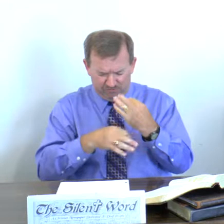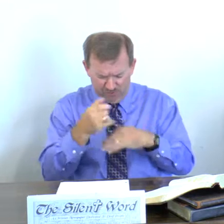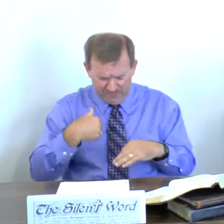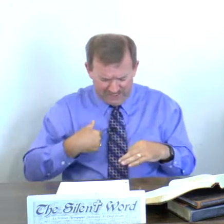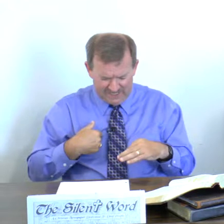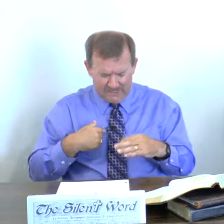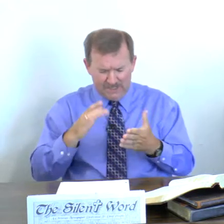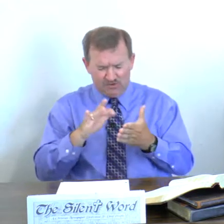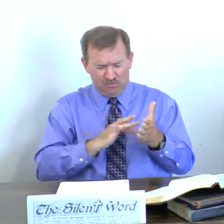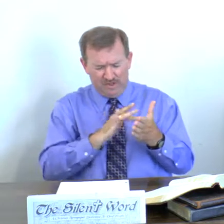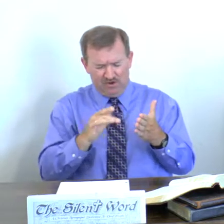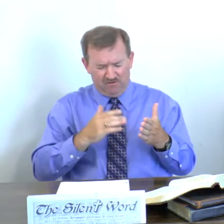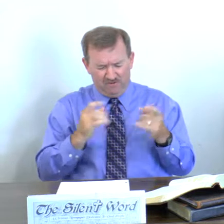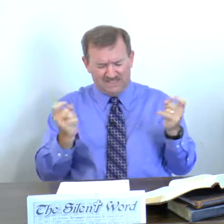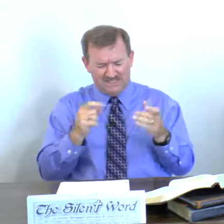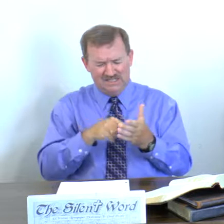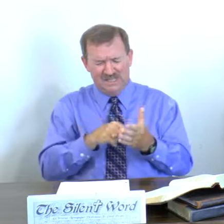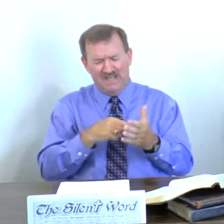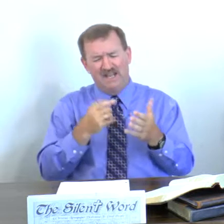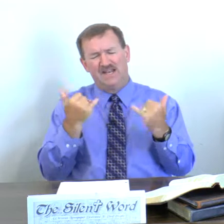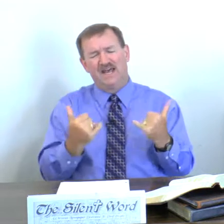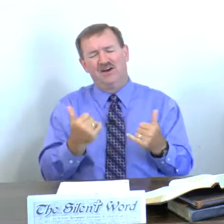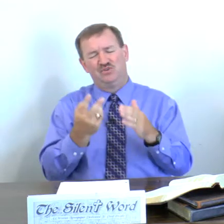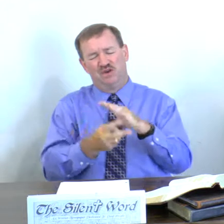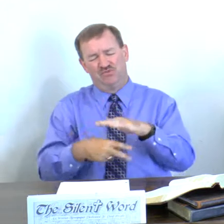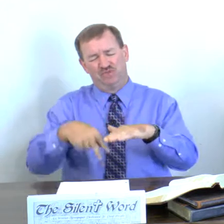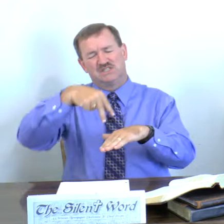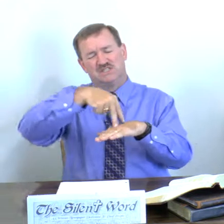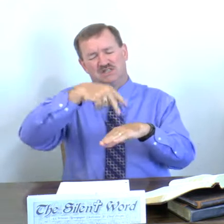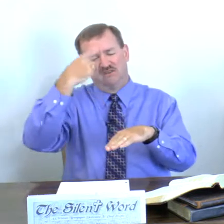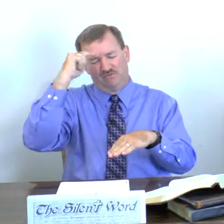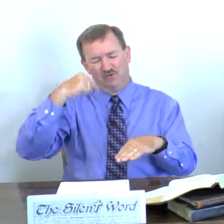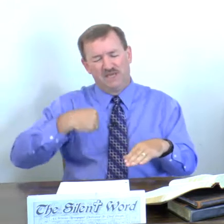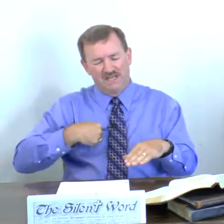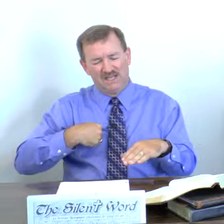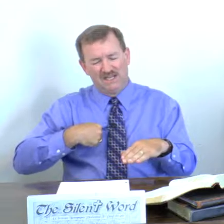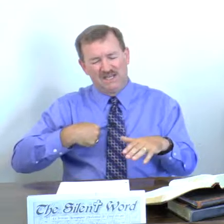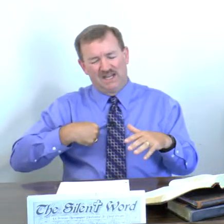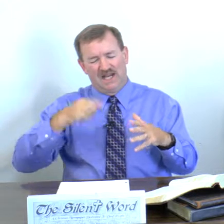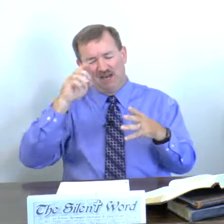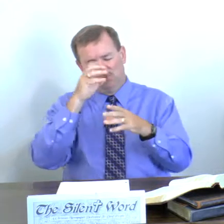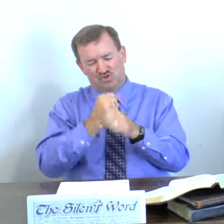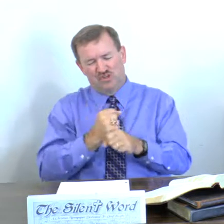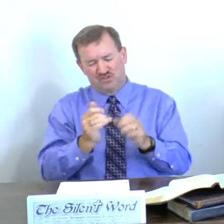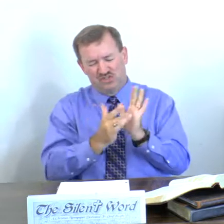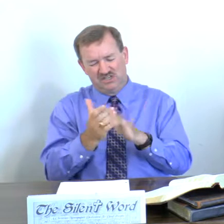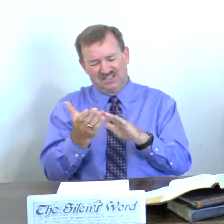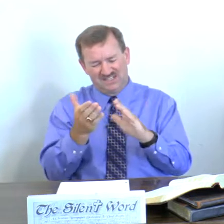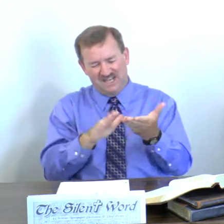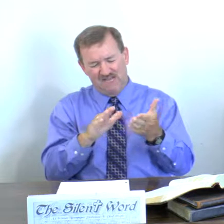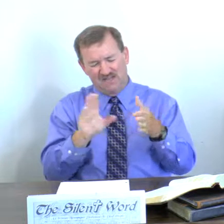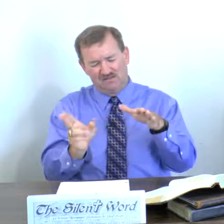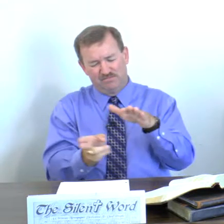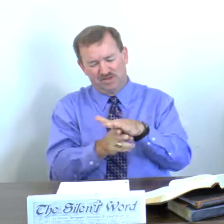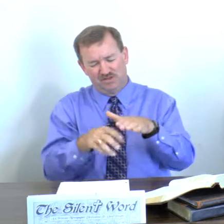for me to pay off my sin debt, and now you have risen for me. And I will trust Jesus' death, burial,